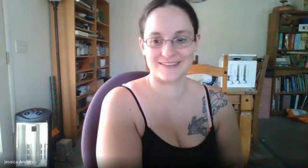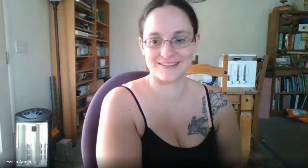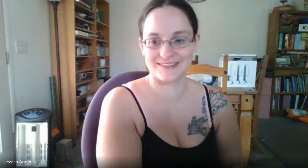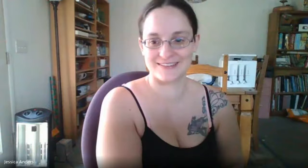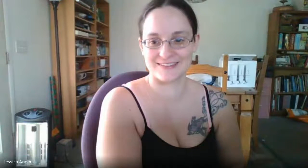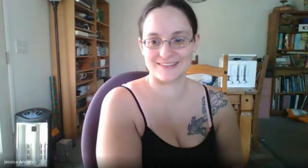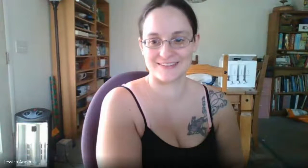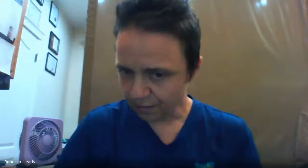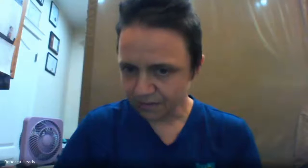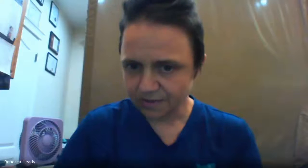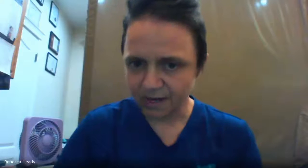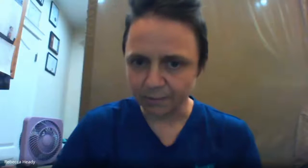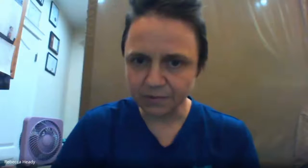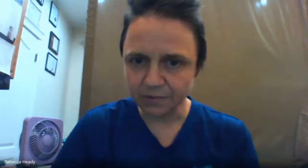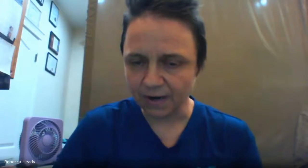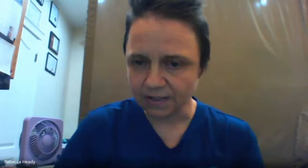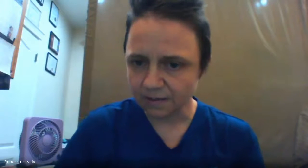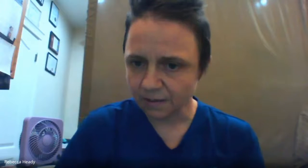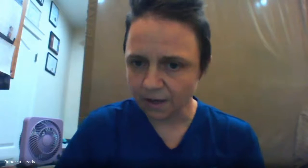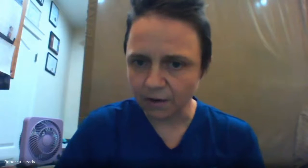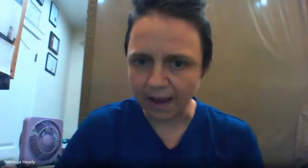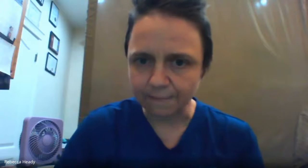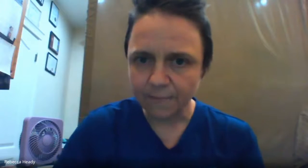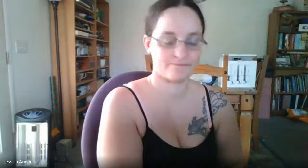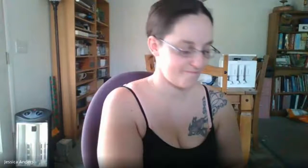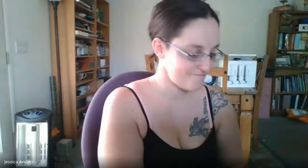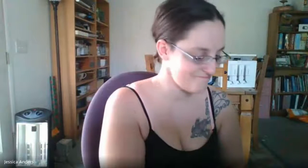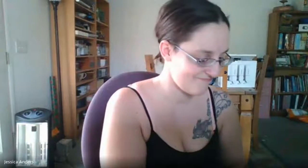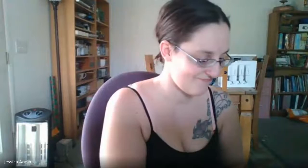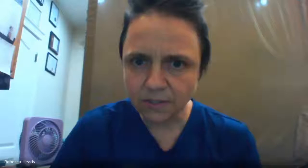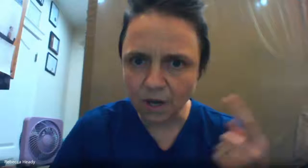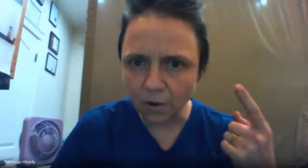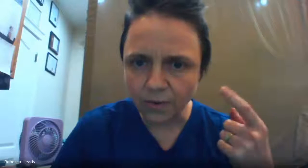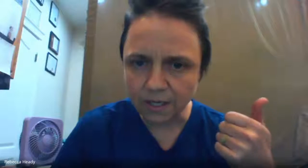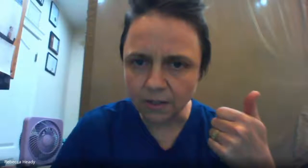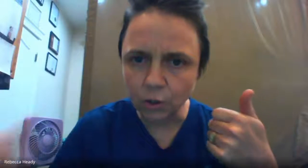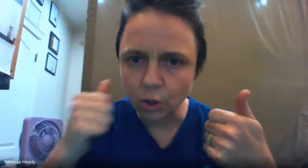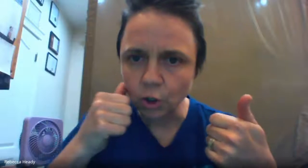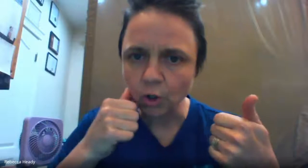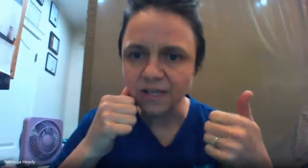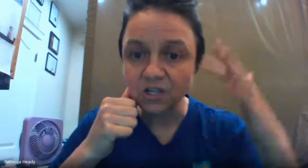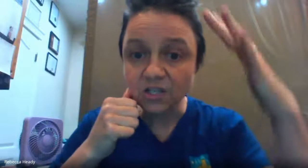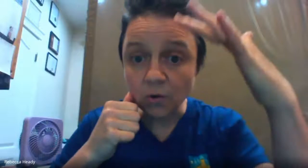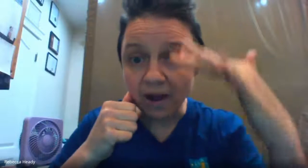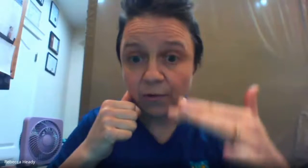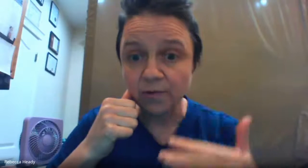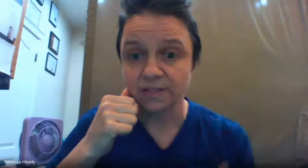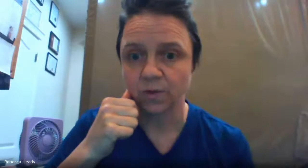Okay, how are we doing on time? We're doing great. Okay. So we did girl. Let's go down through the list really quick, and that way